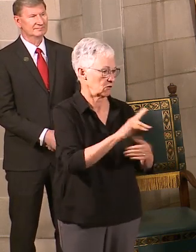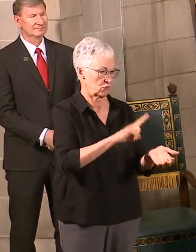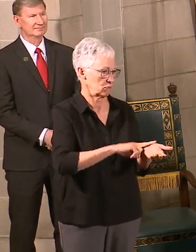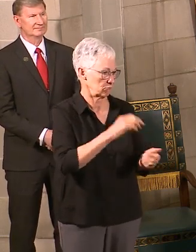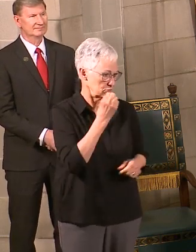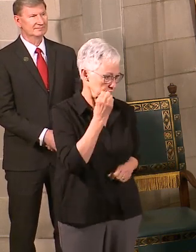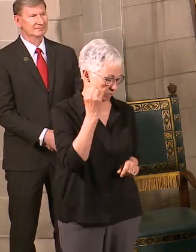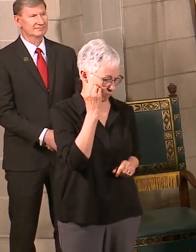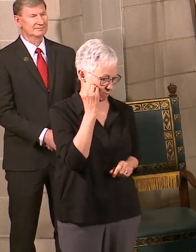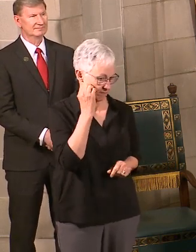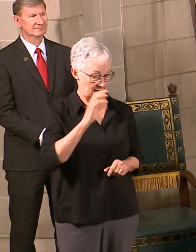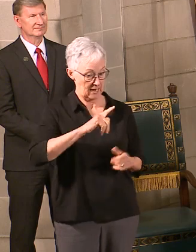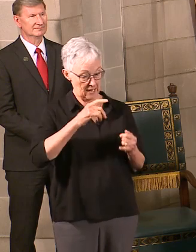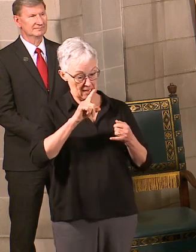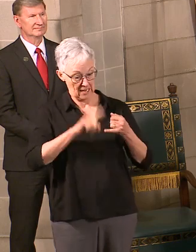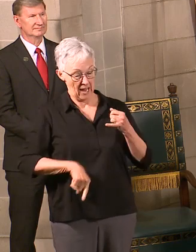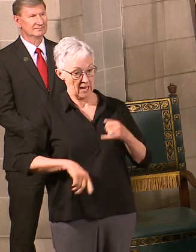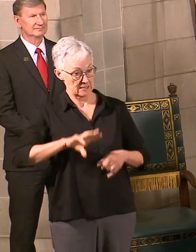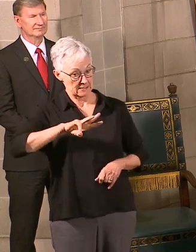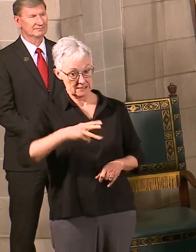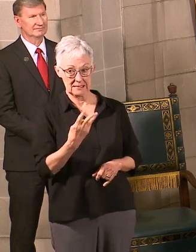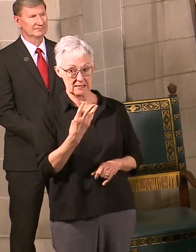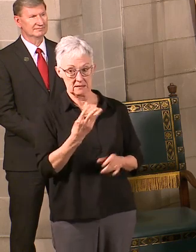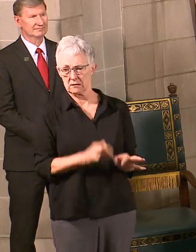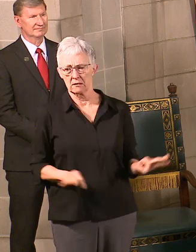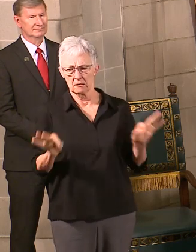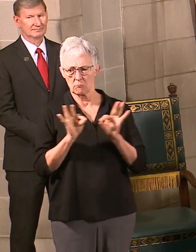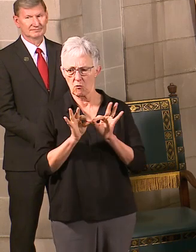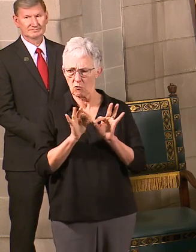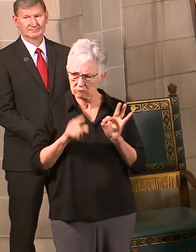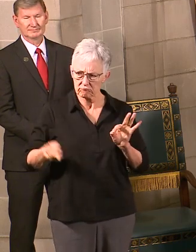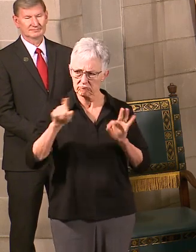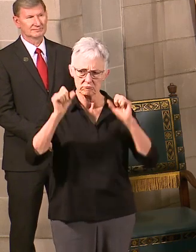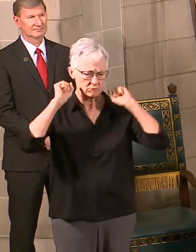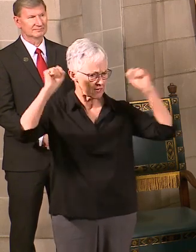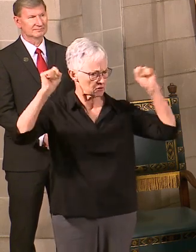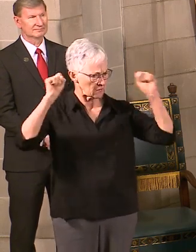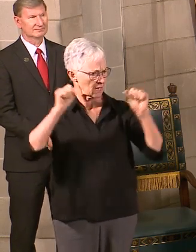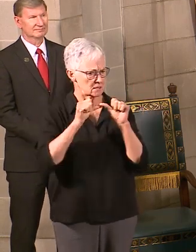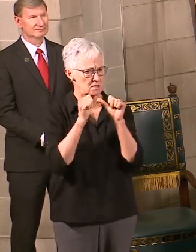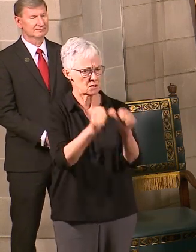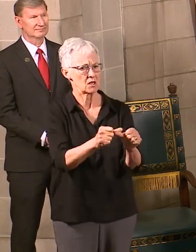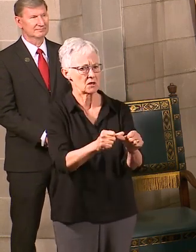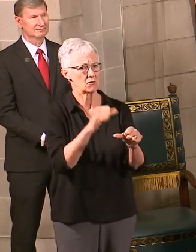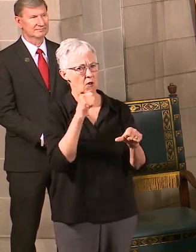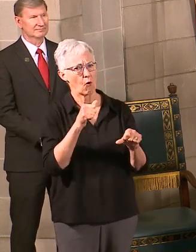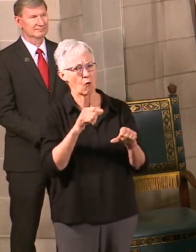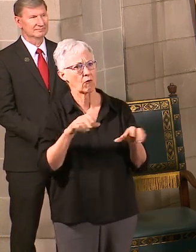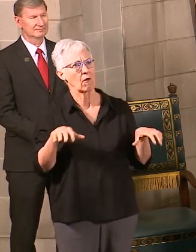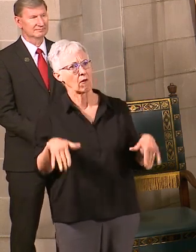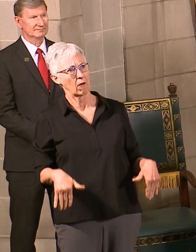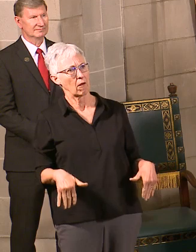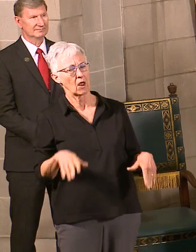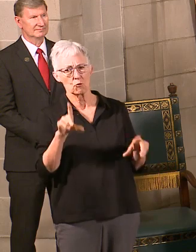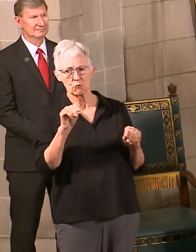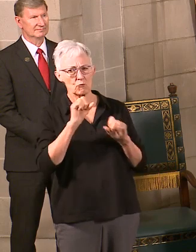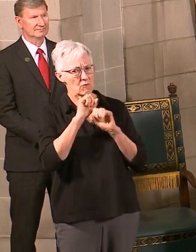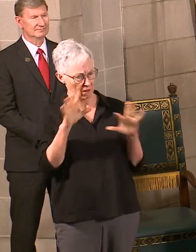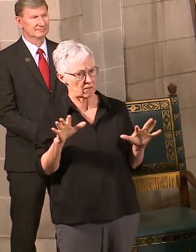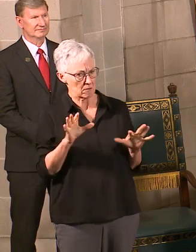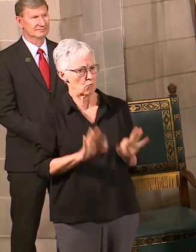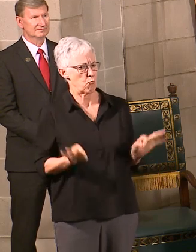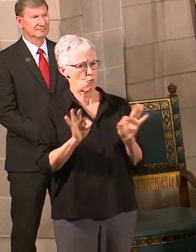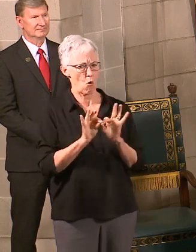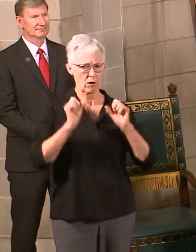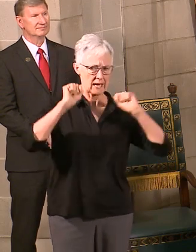stay healthy, do it at home or with a socially appropriate, socially distanced exercise activity. So we